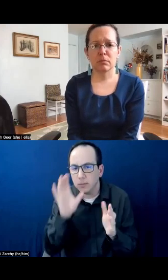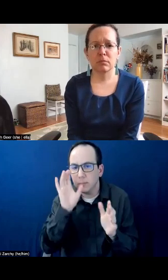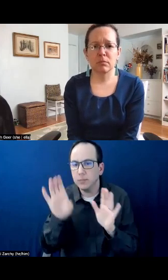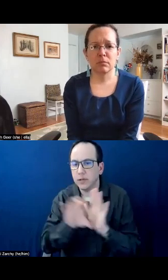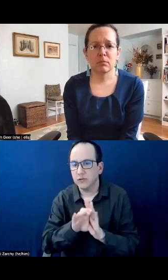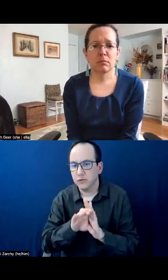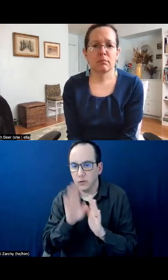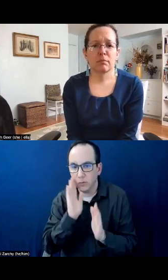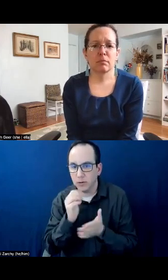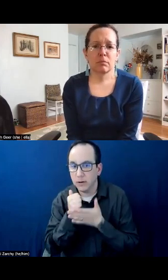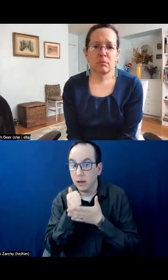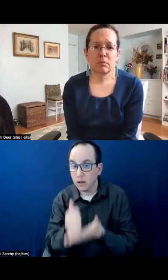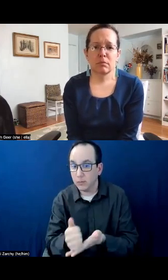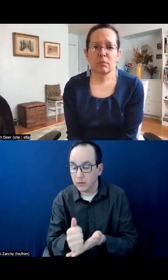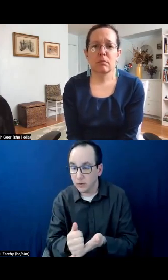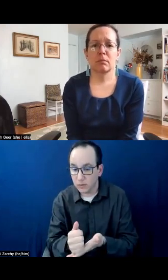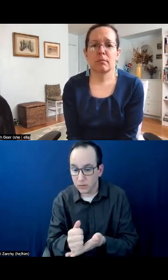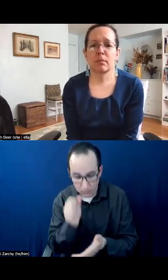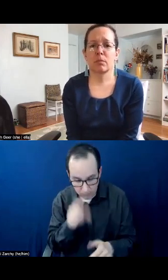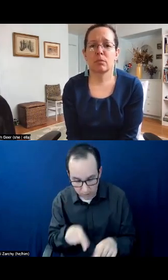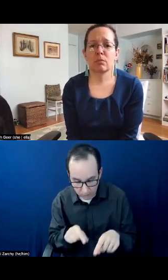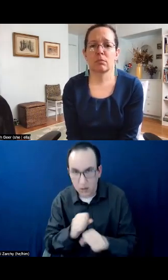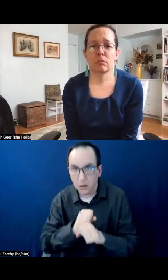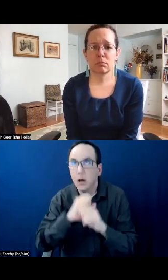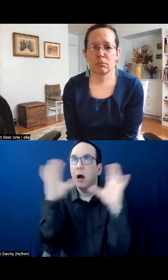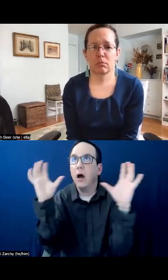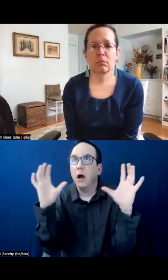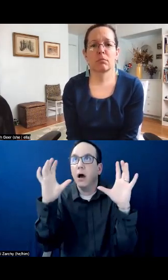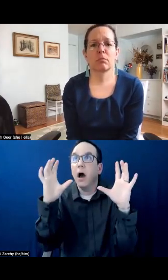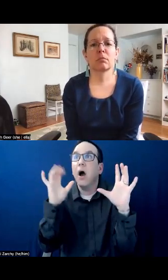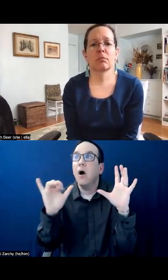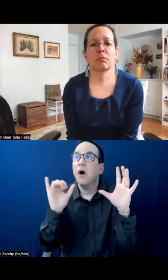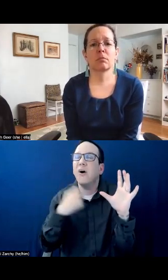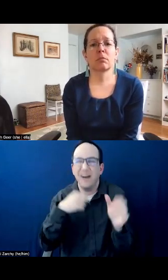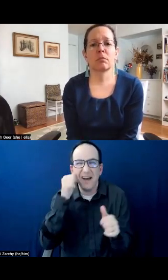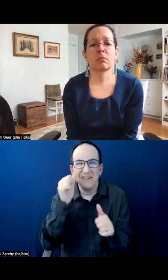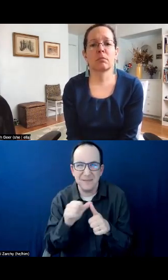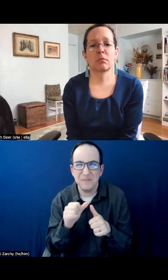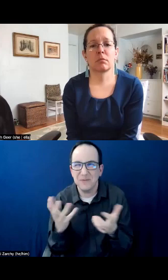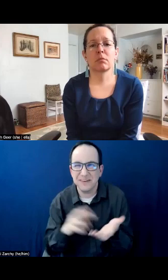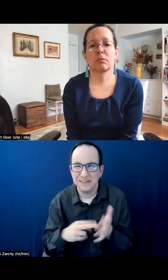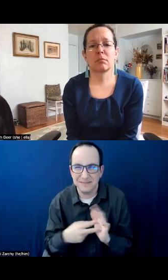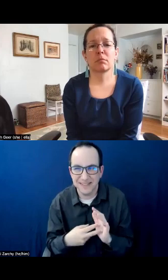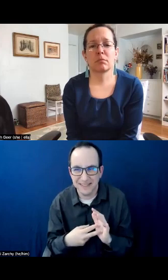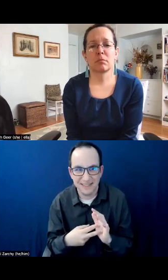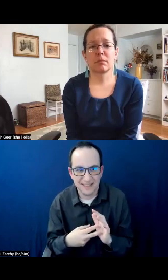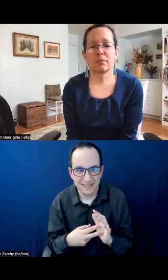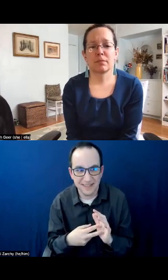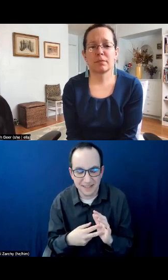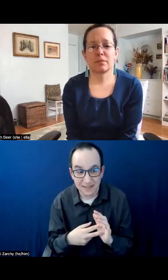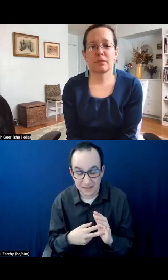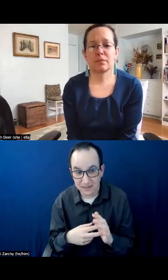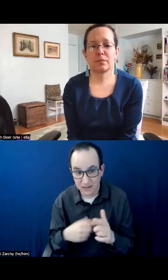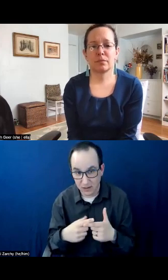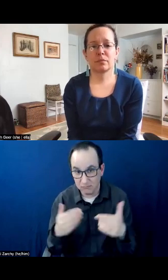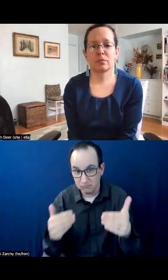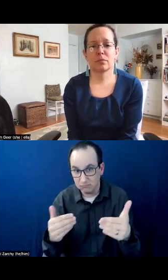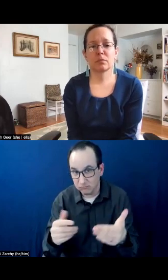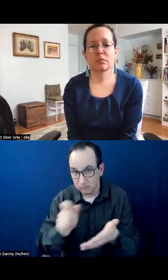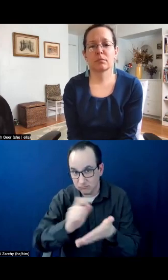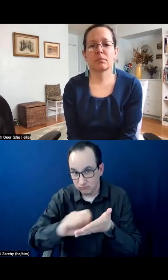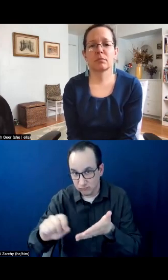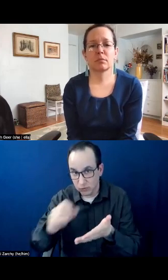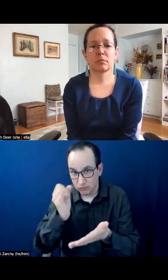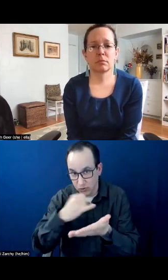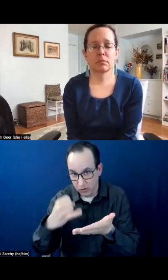And then I ask them, I suppose, what picture would help you think of this term? If you saw this picture,